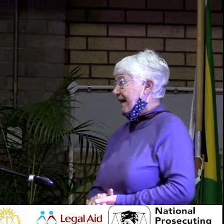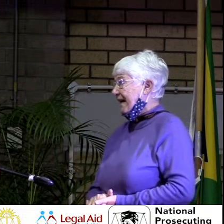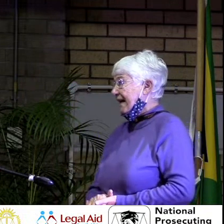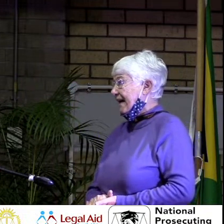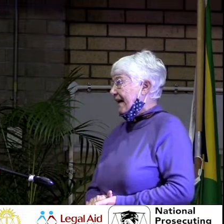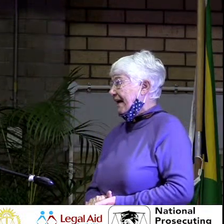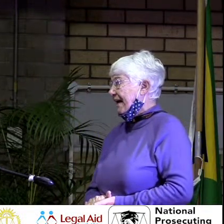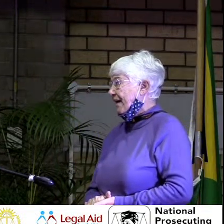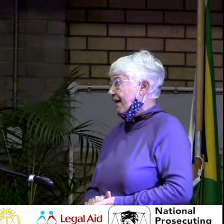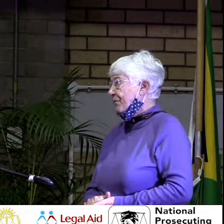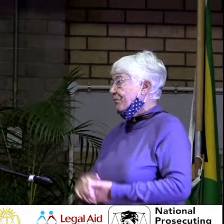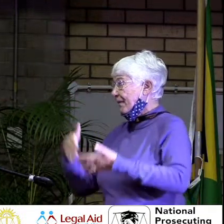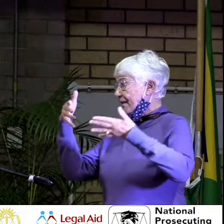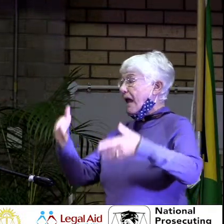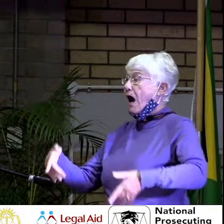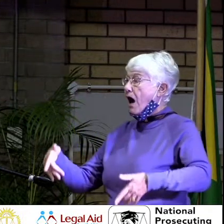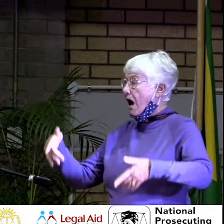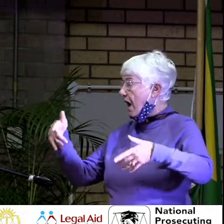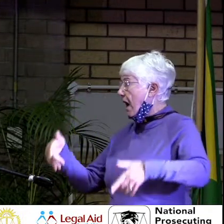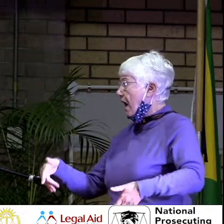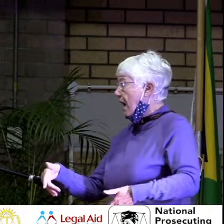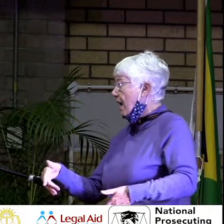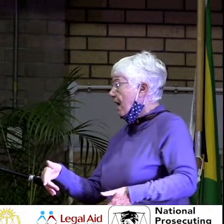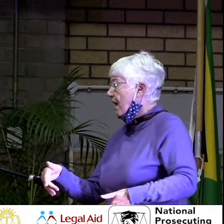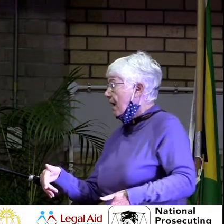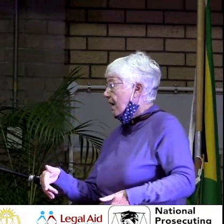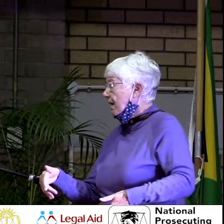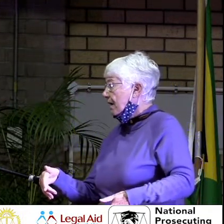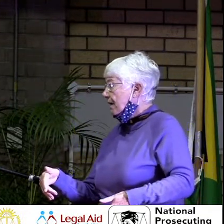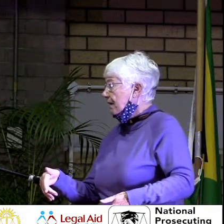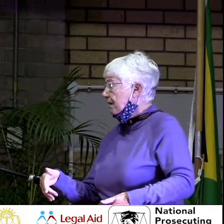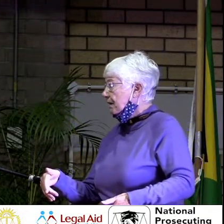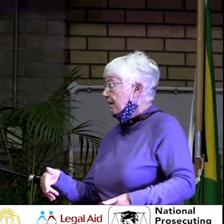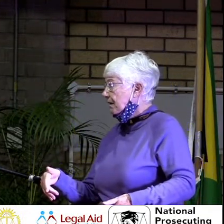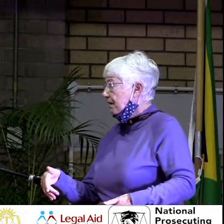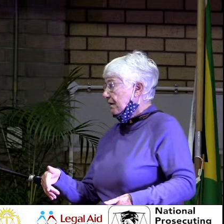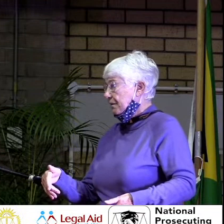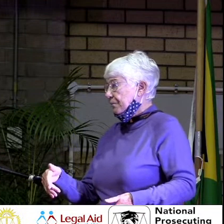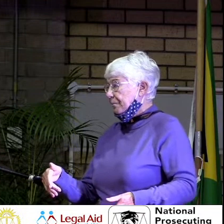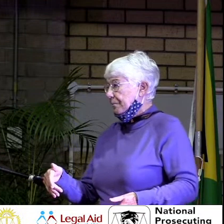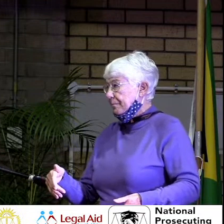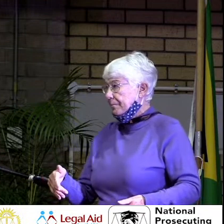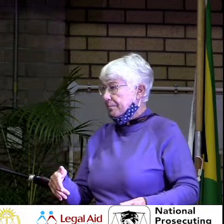Now, for now, we are going to have a